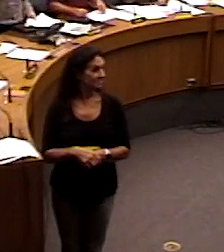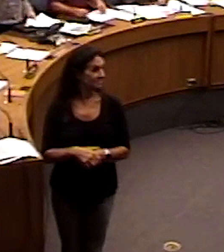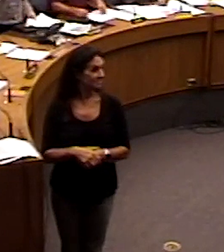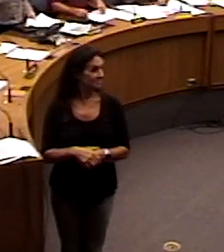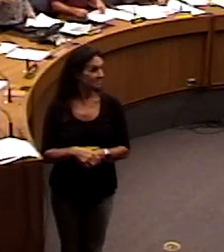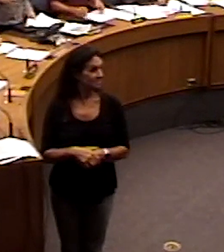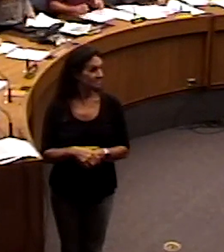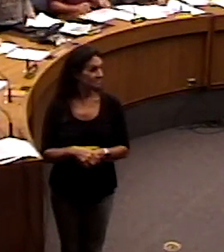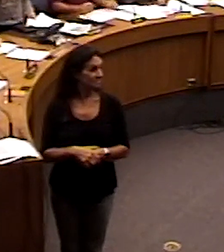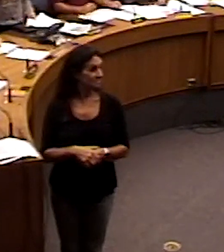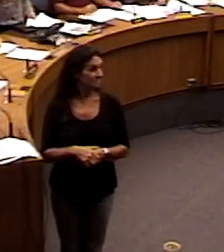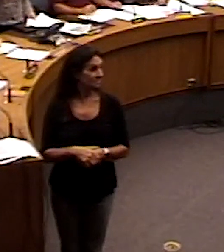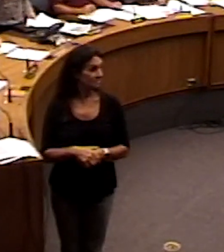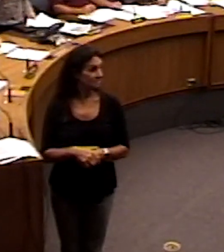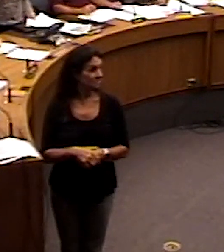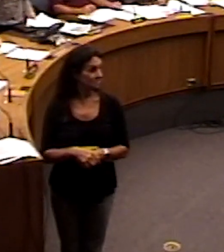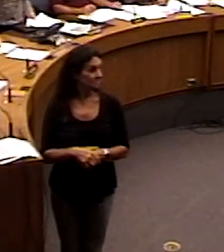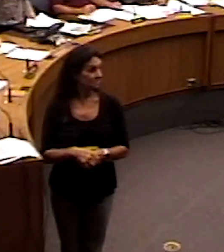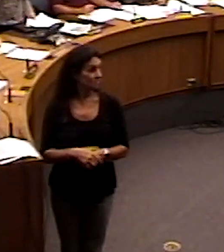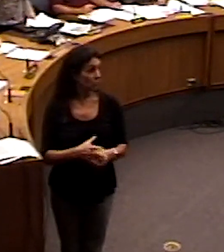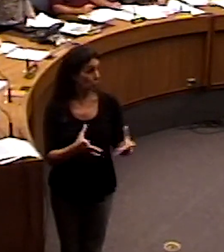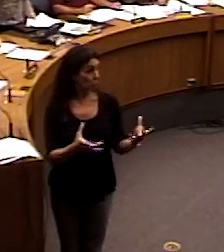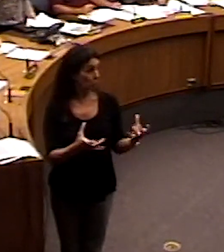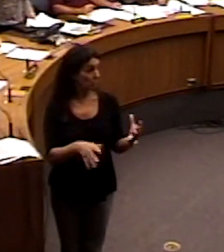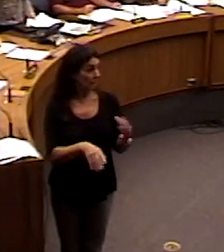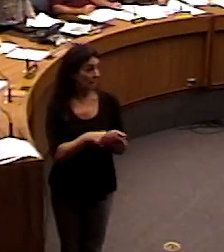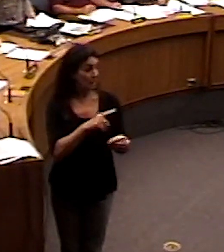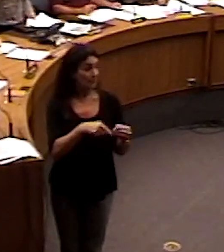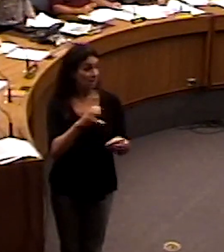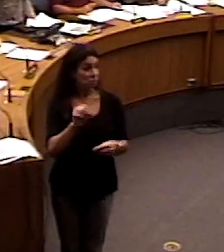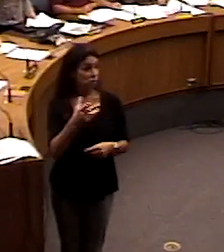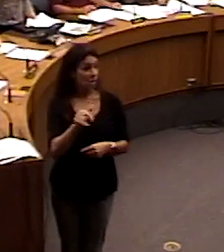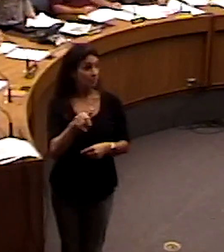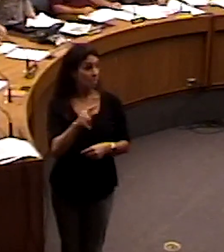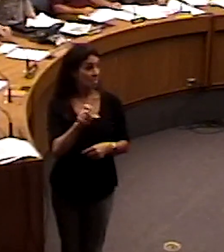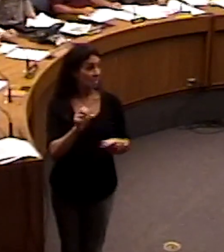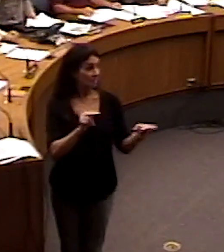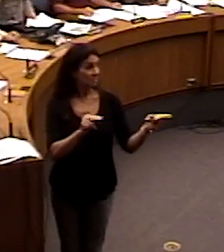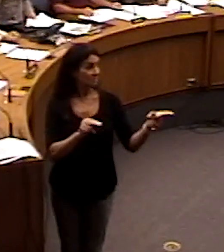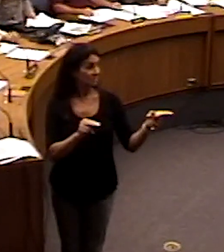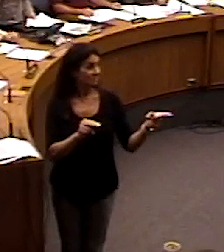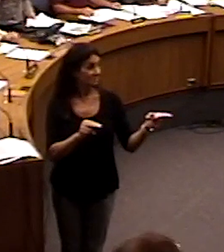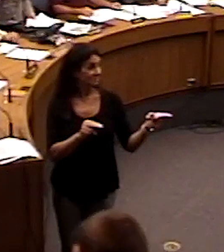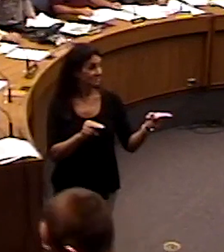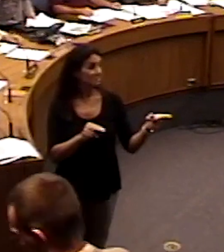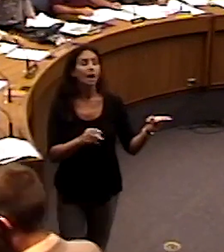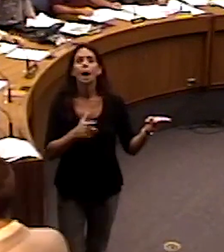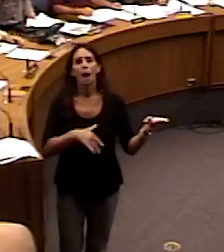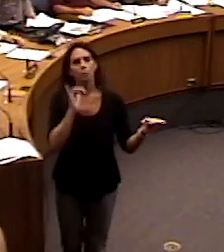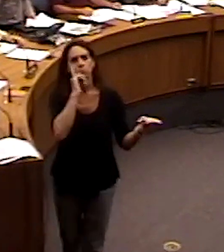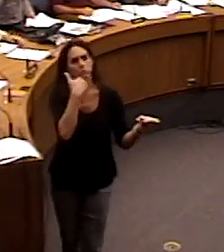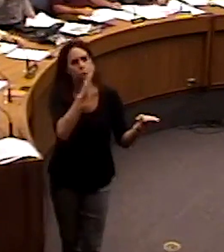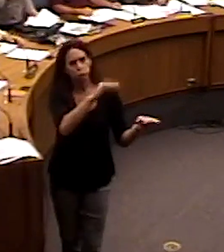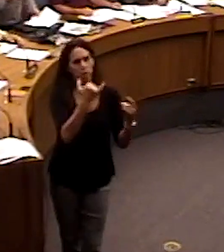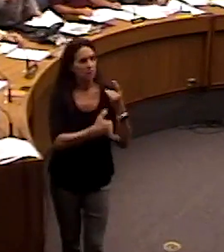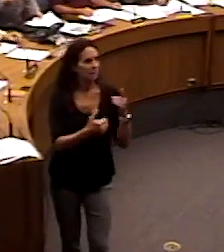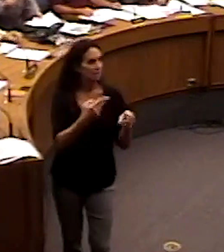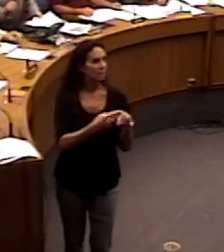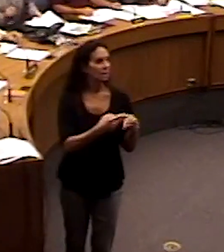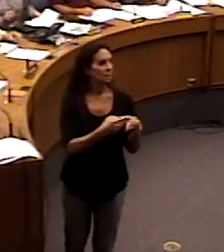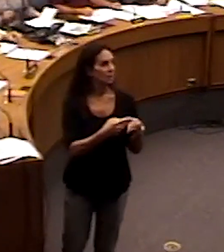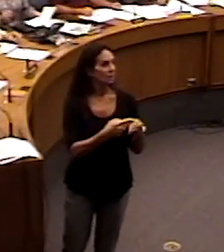Would you like to tell us about the chaplain? This is Chaplain, I'll mess up your last name. Everyone throw